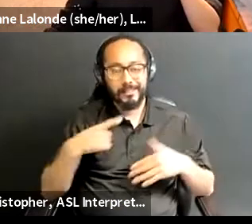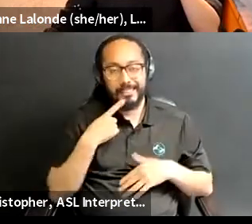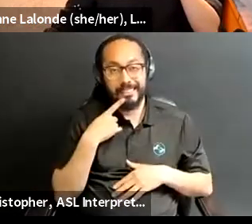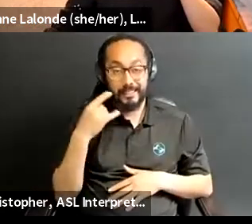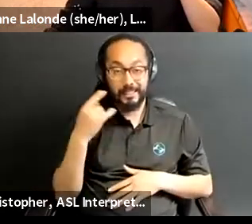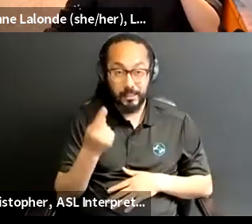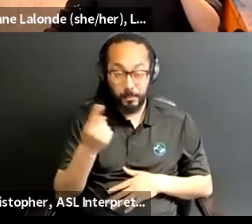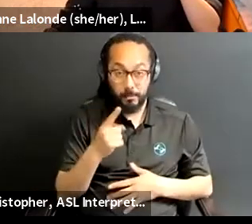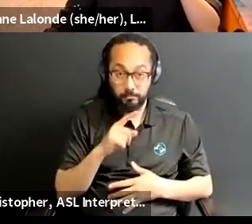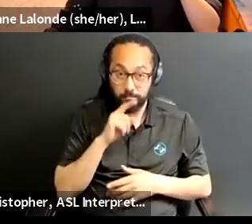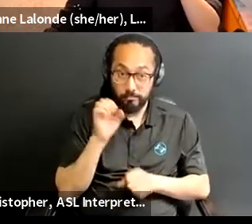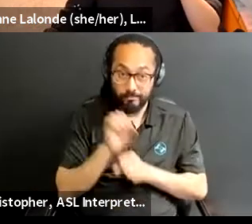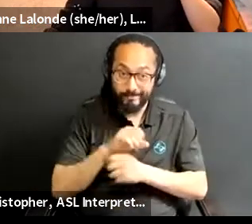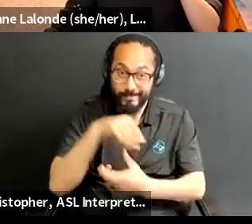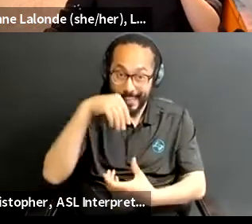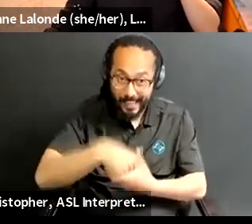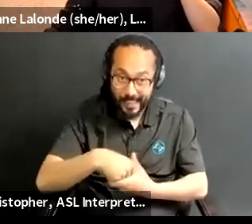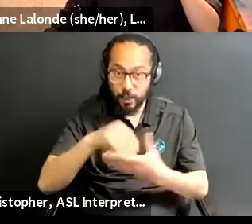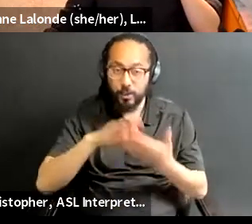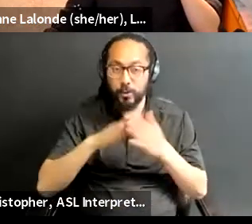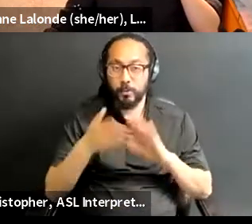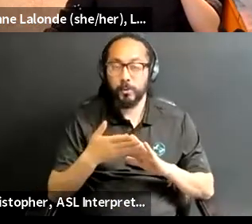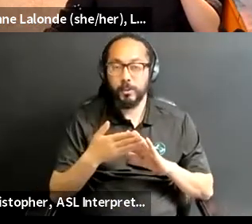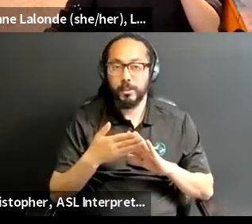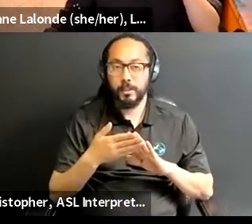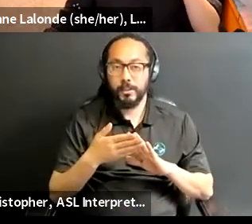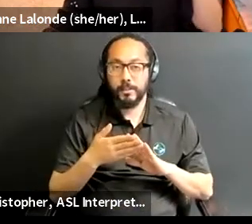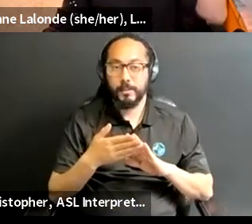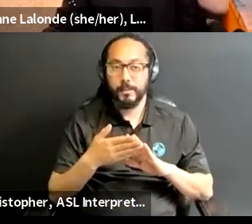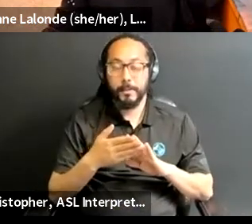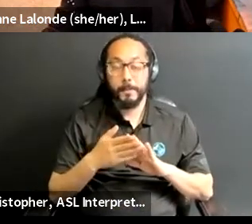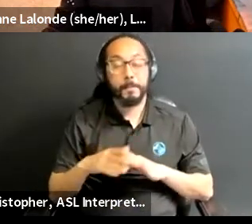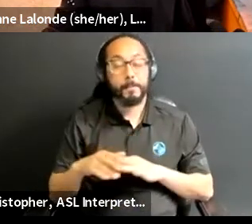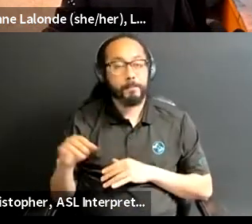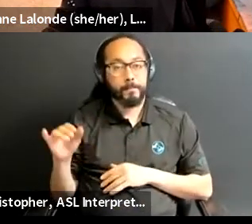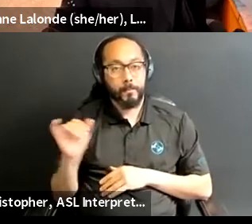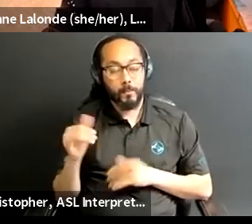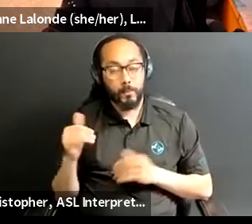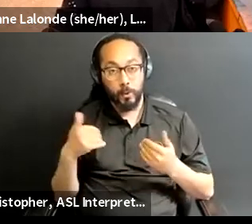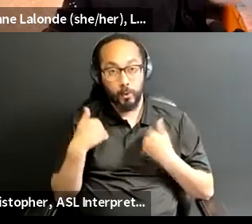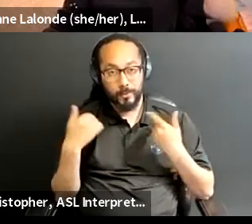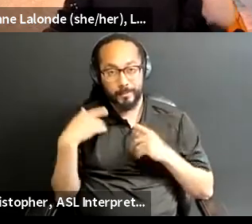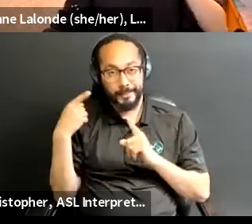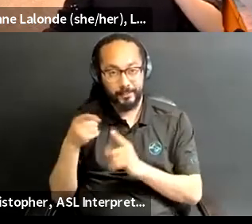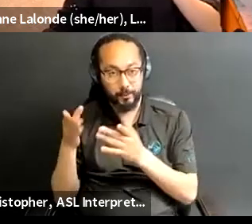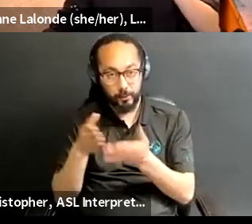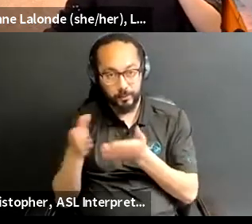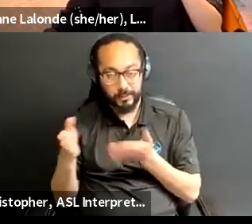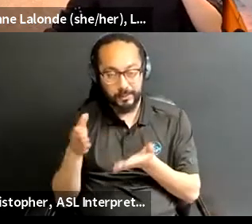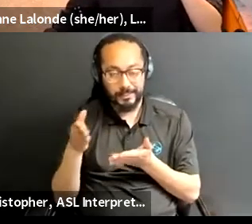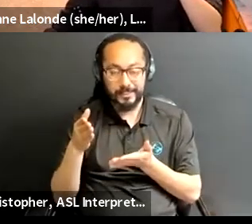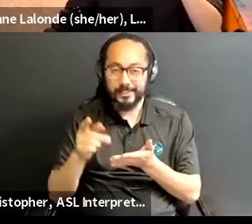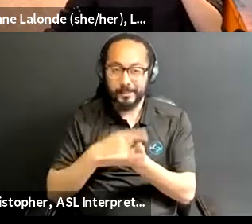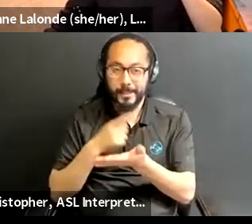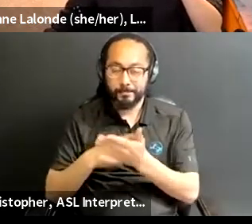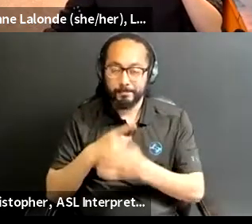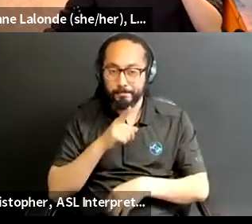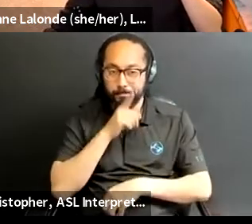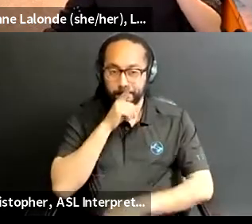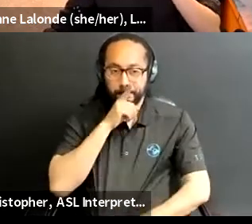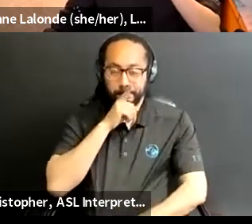that community. And in addition, the youth specific ones don't always necessarily even state, that they are